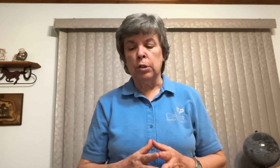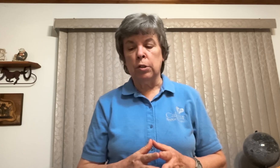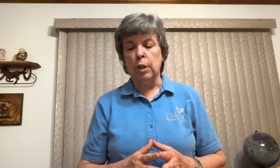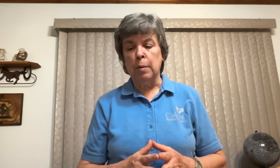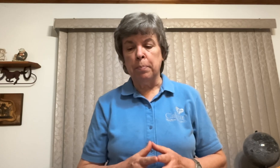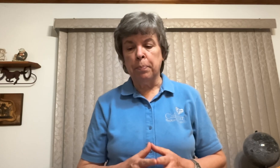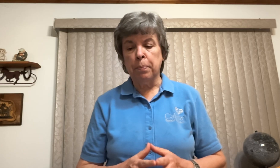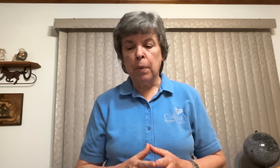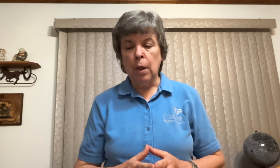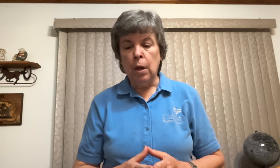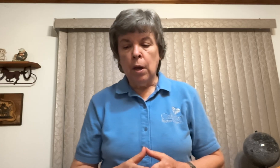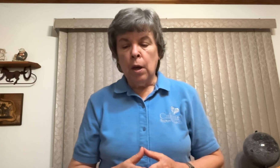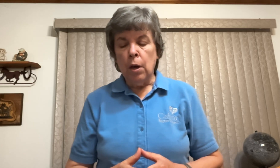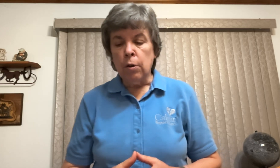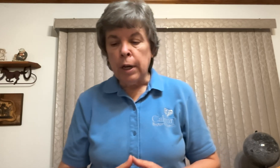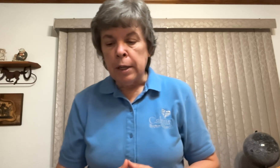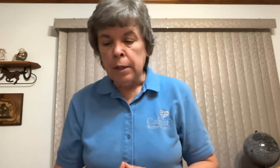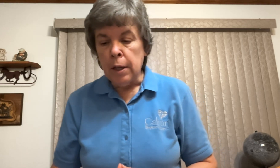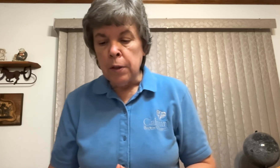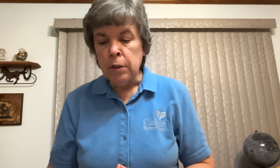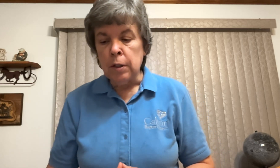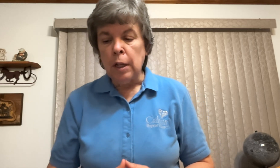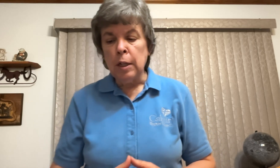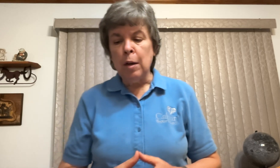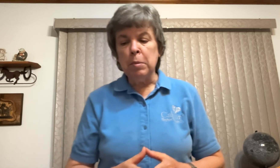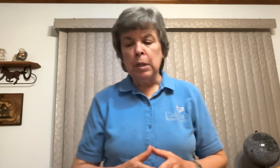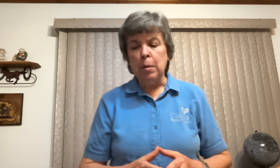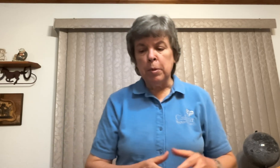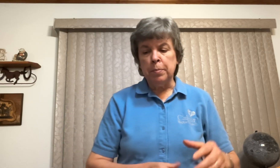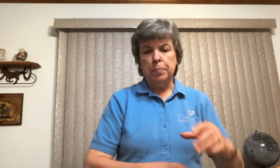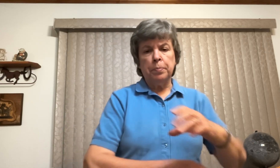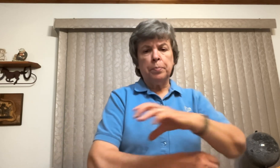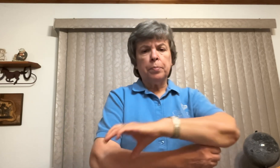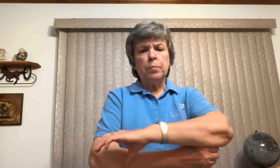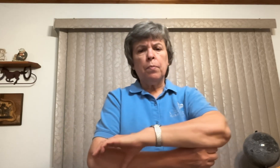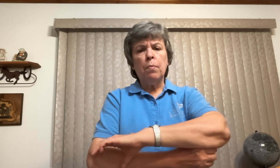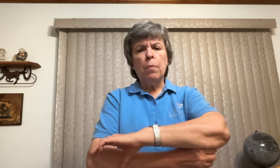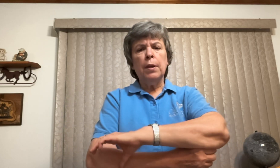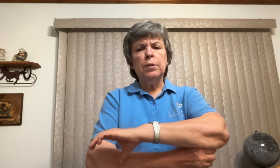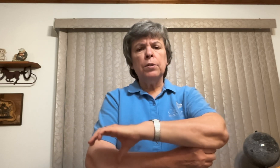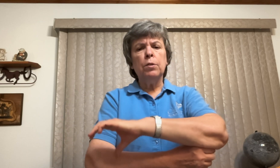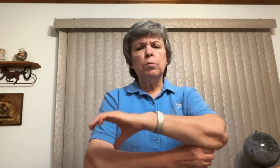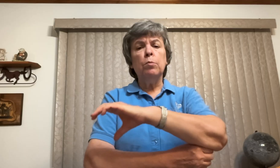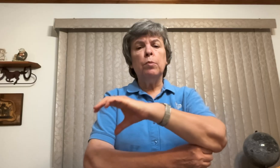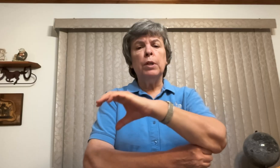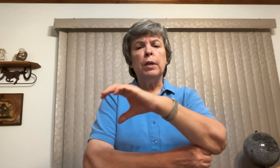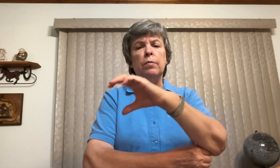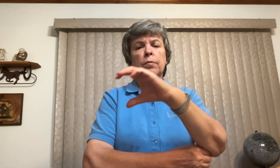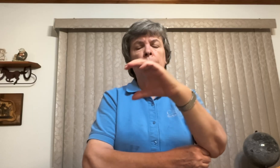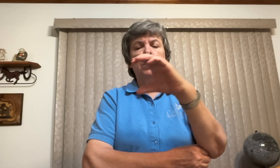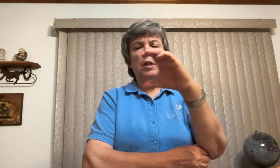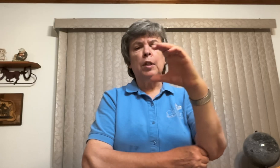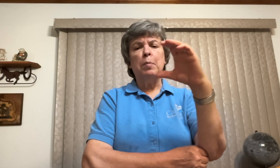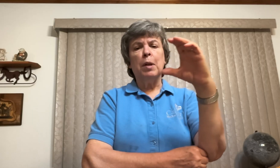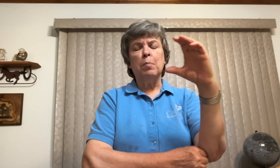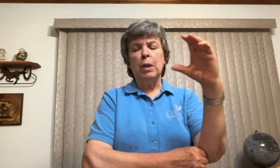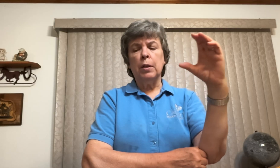time. Okay, the sun comes up. So we have the sun coming up like